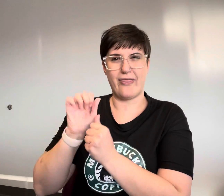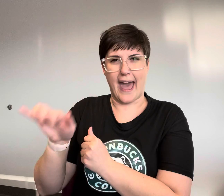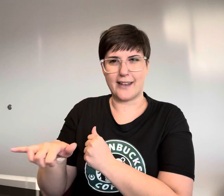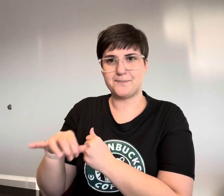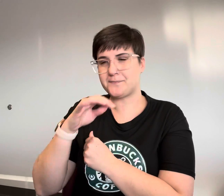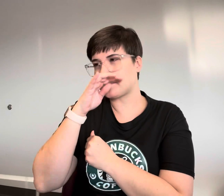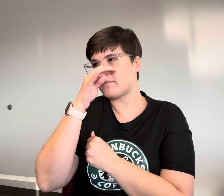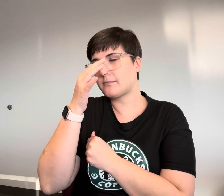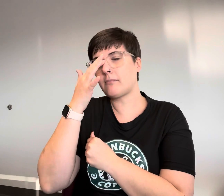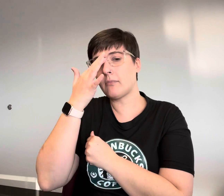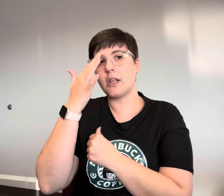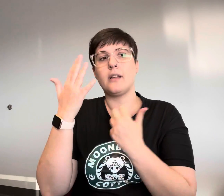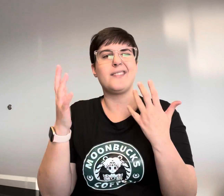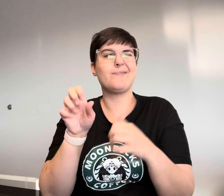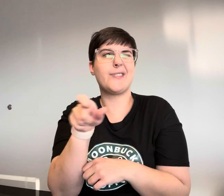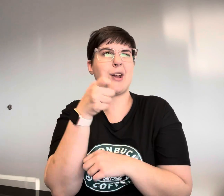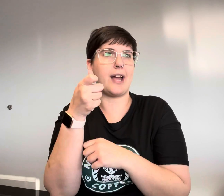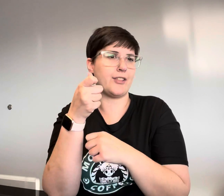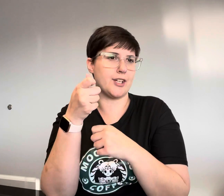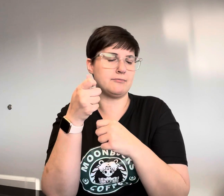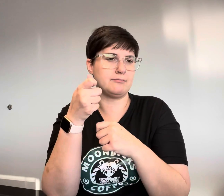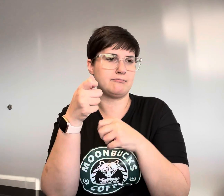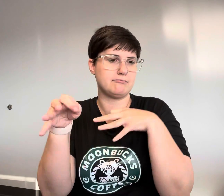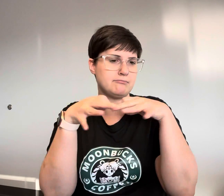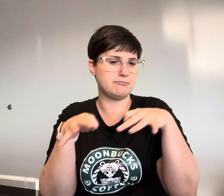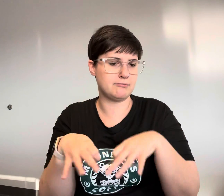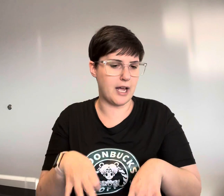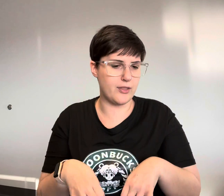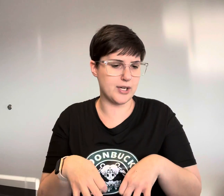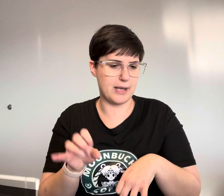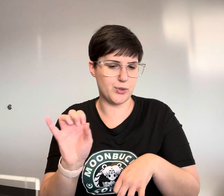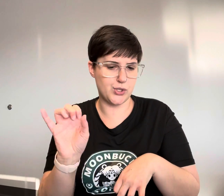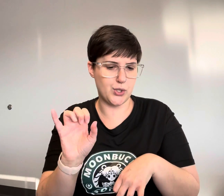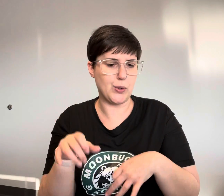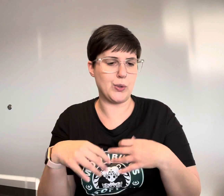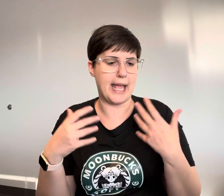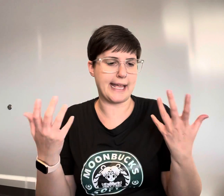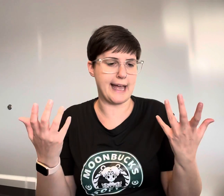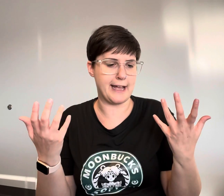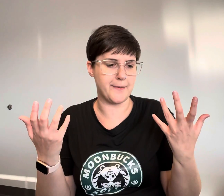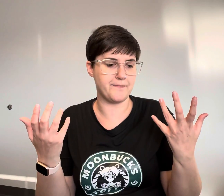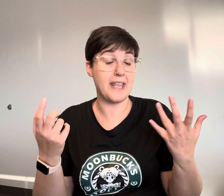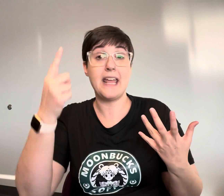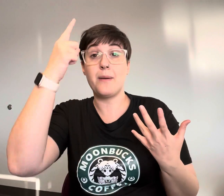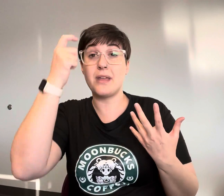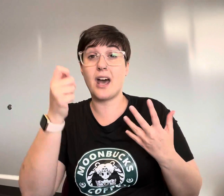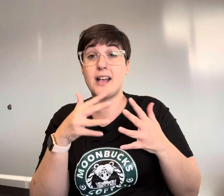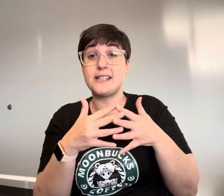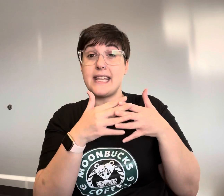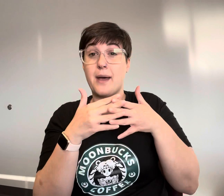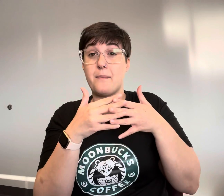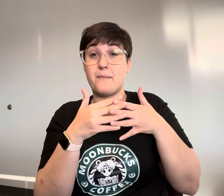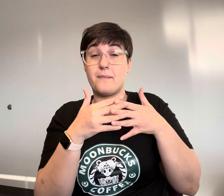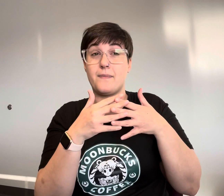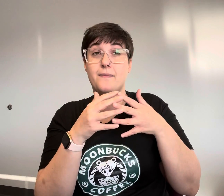that. There are other examples too, like because